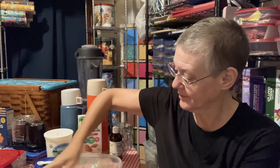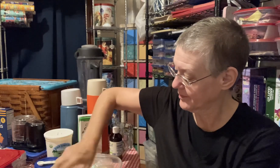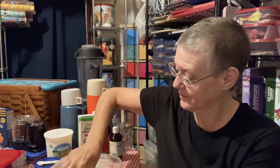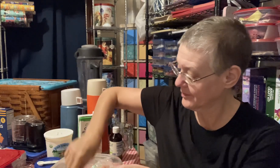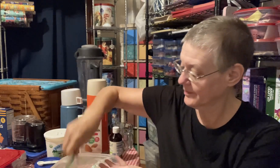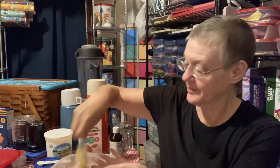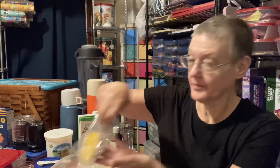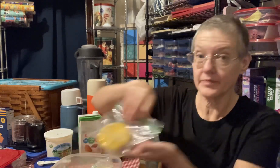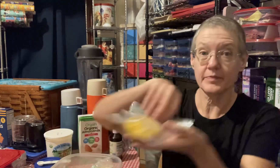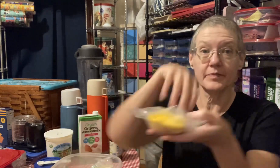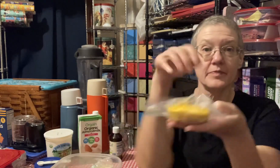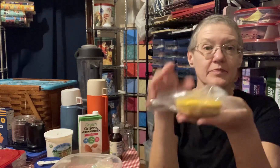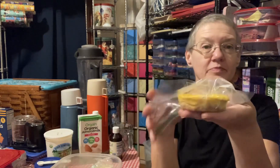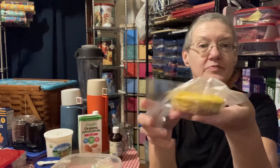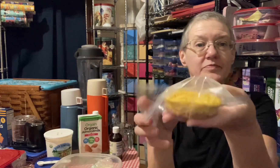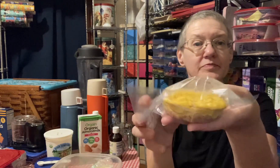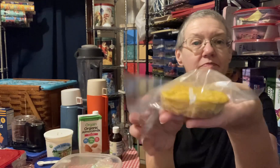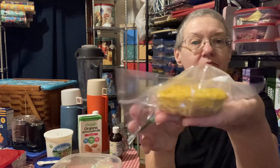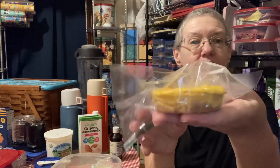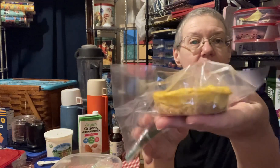Here, let me show you.